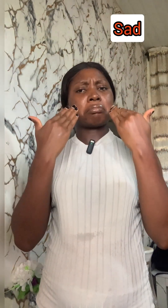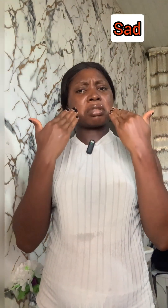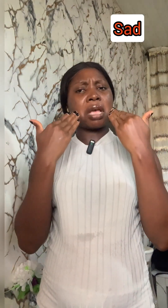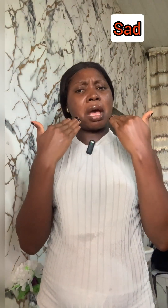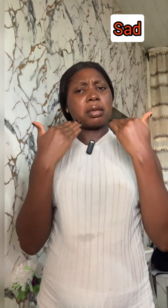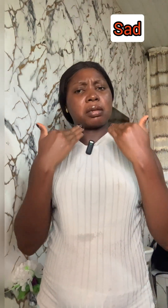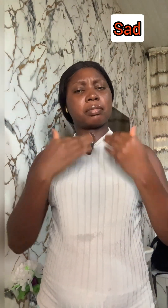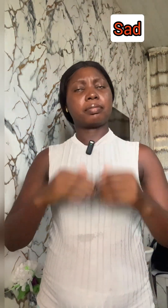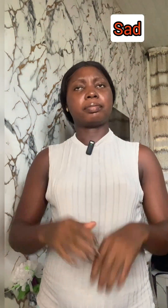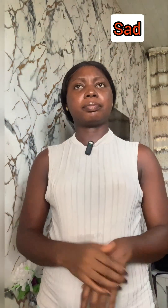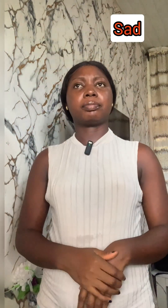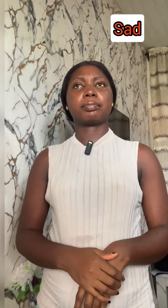Sad.